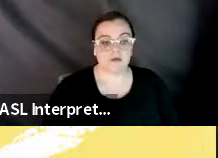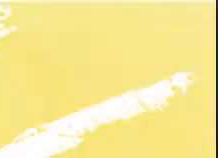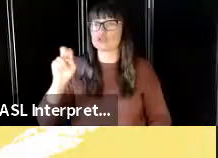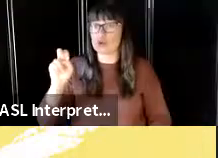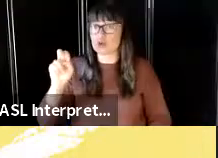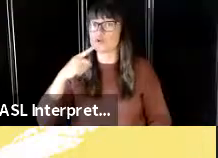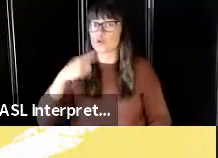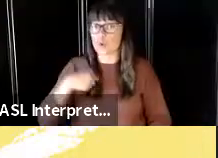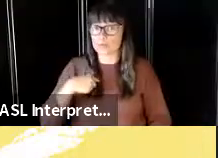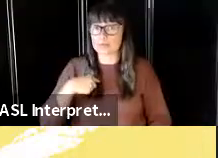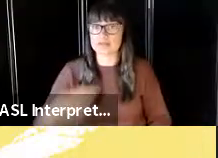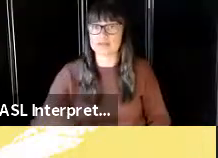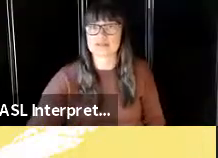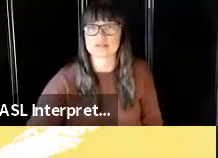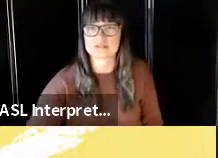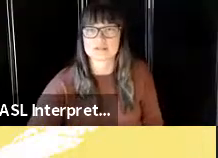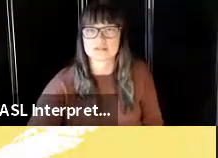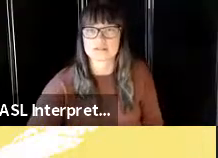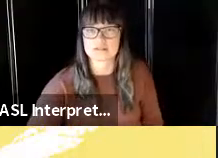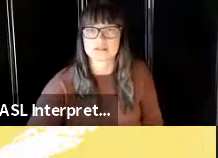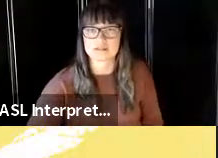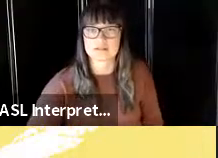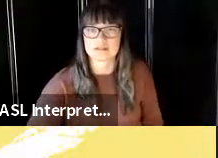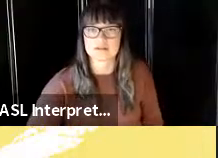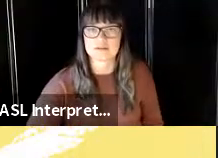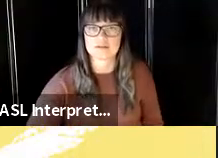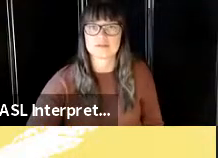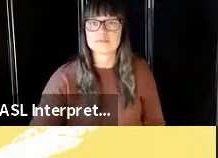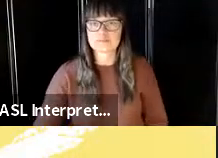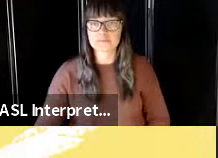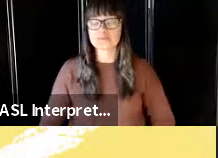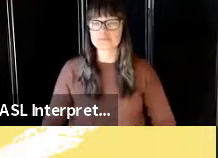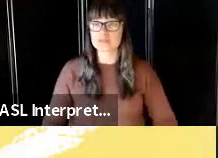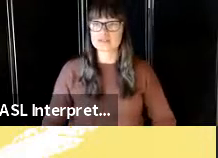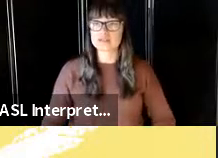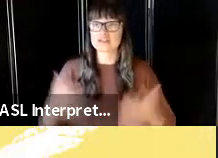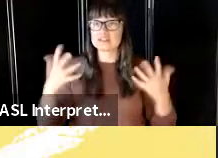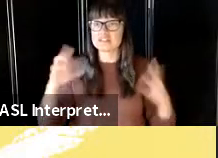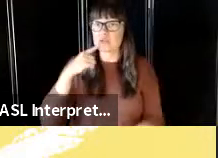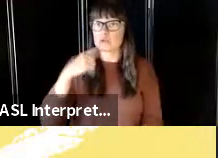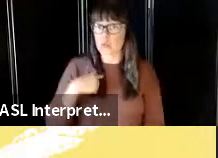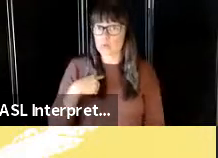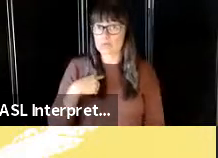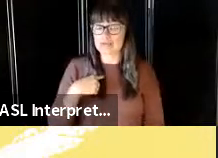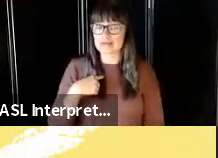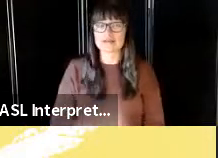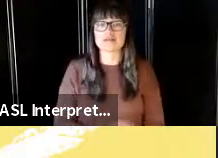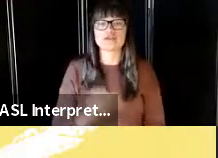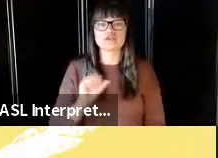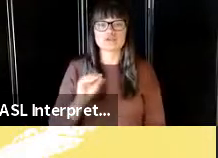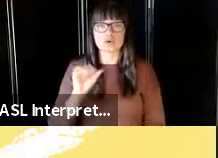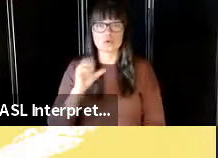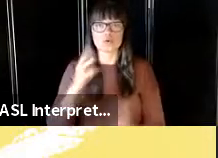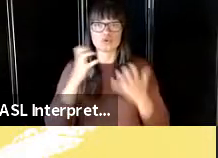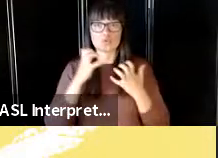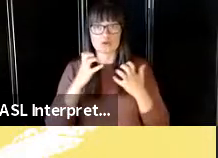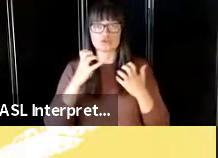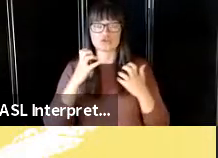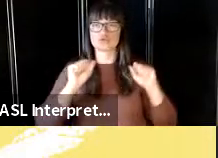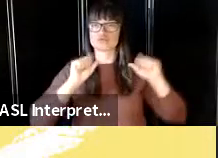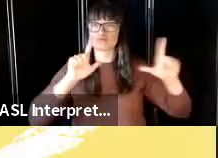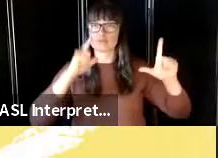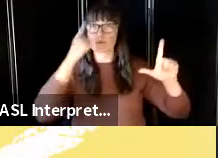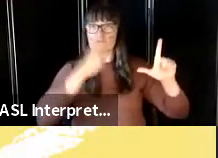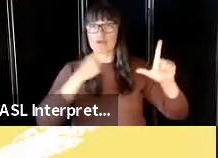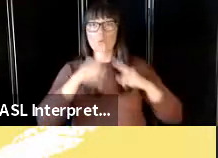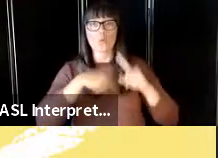done told me so. So as a tip, you want to get a mirror in front of this, in front of your face for whatever you're singing, and you